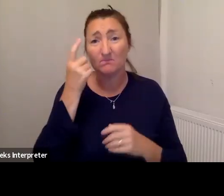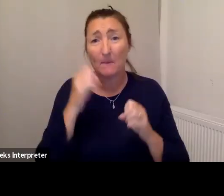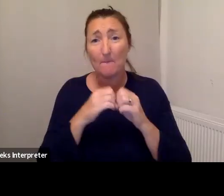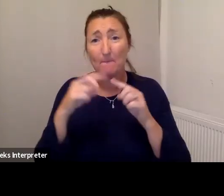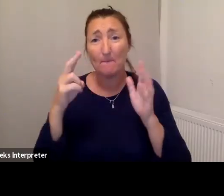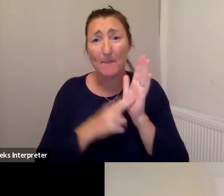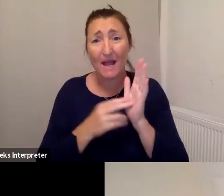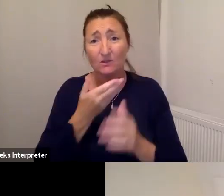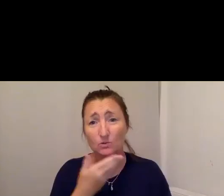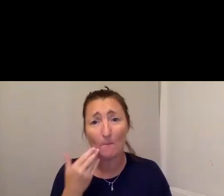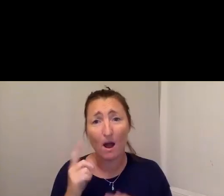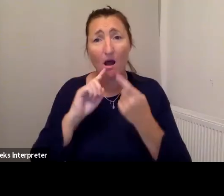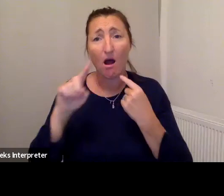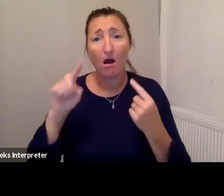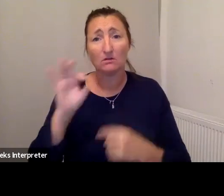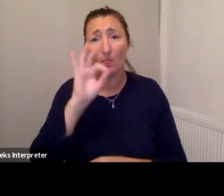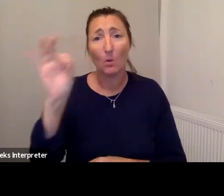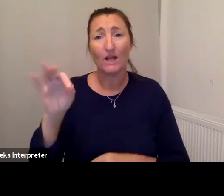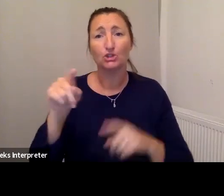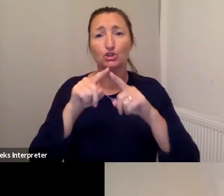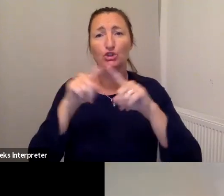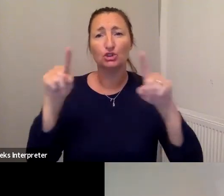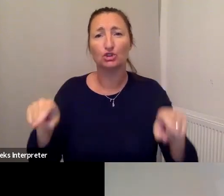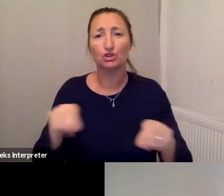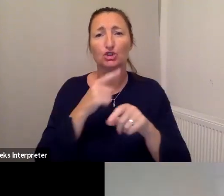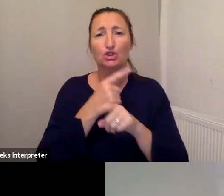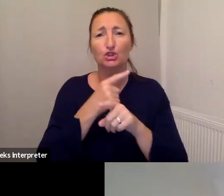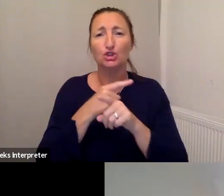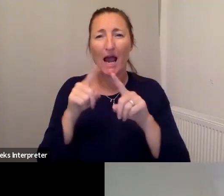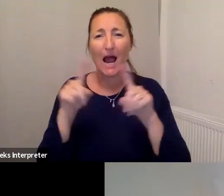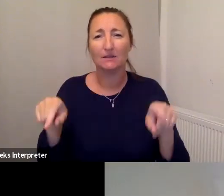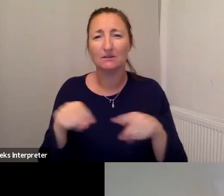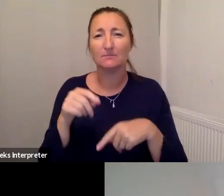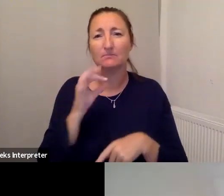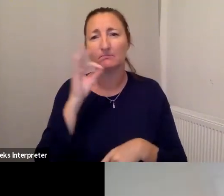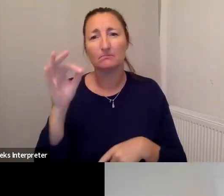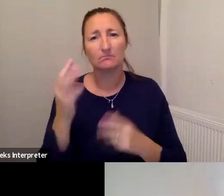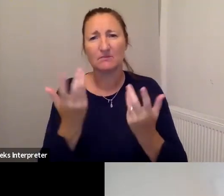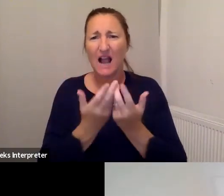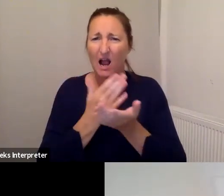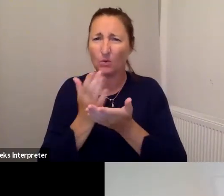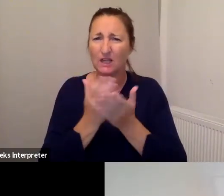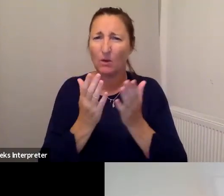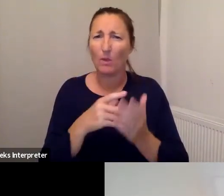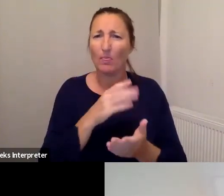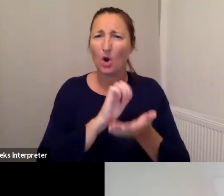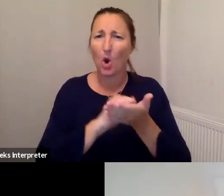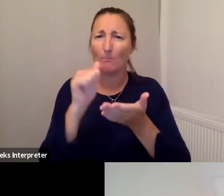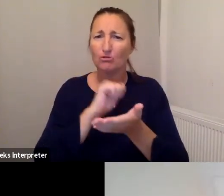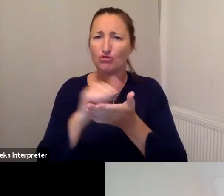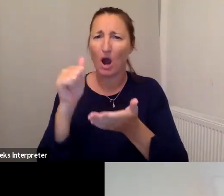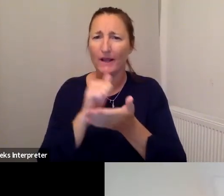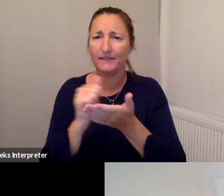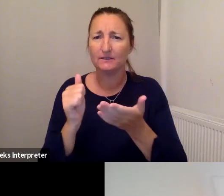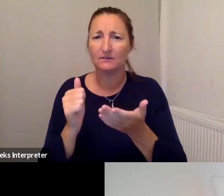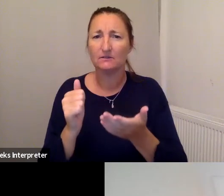could answer the question in the chat, which was about how we deal with copyright in the kind